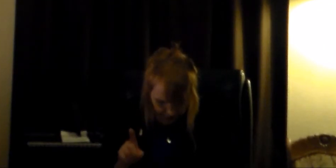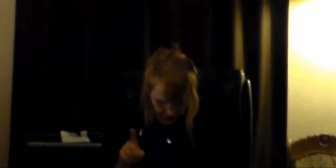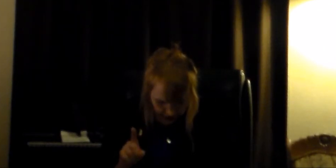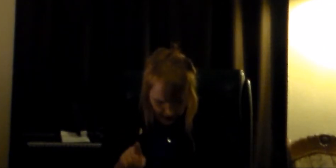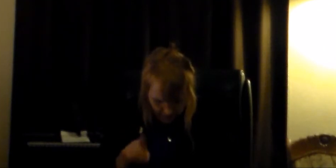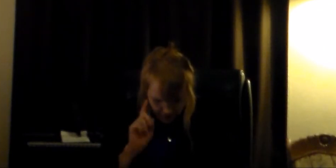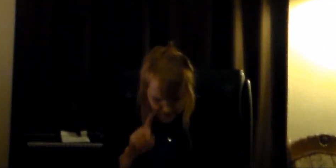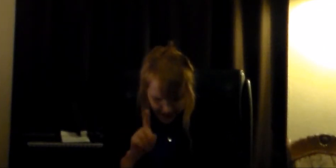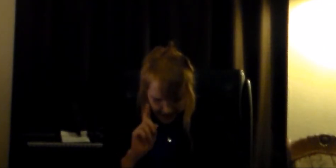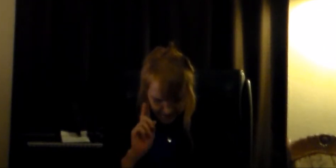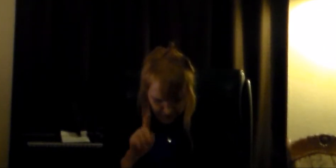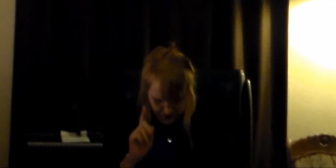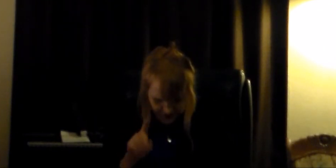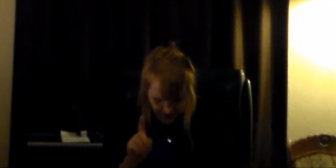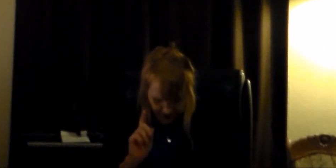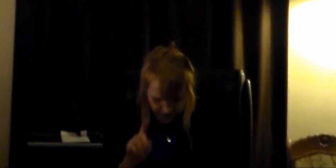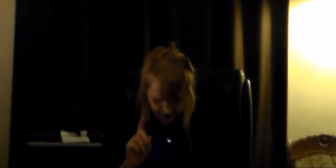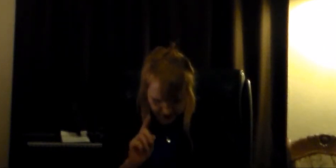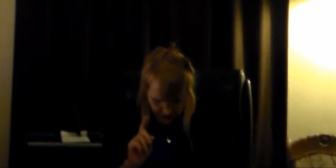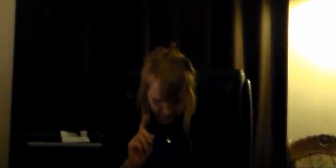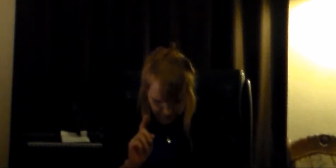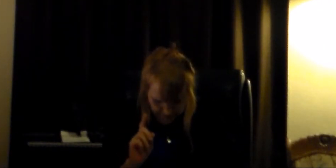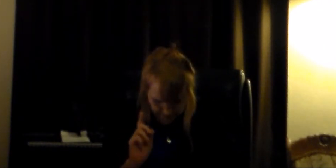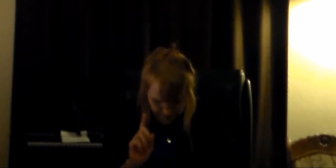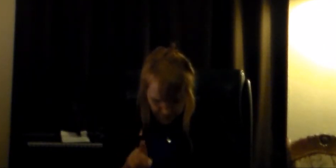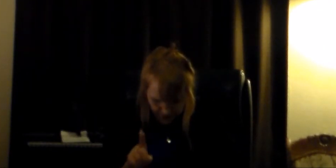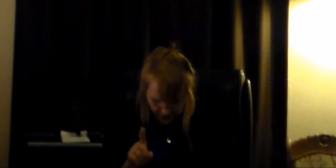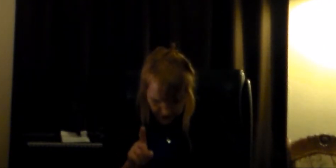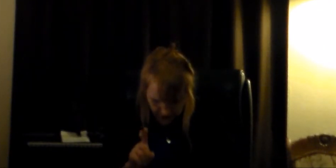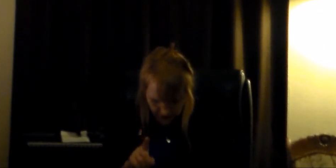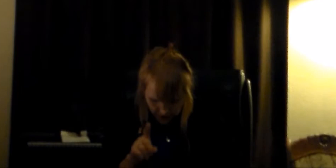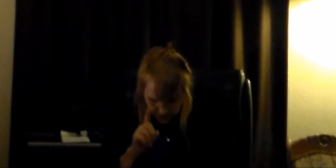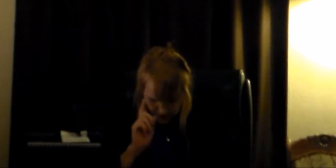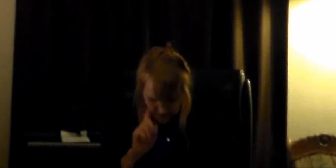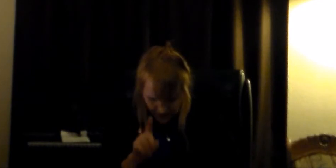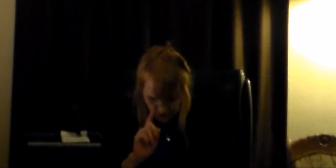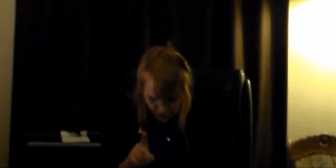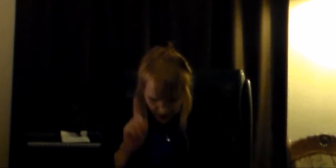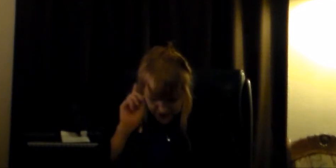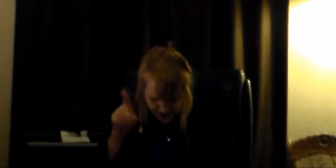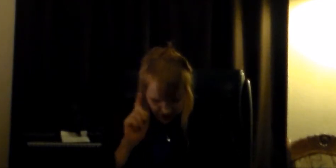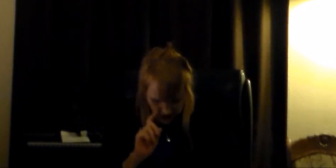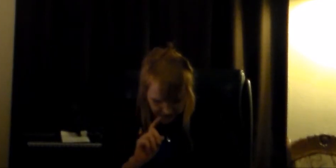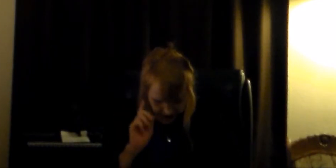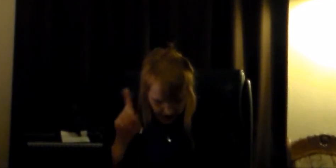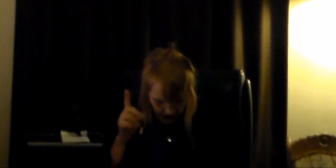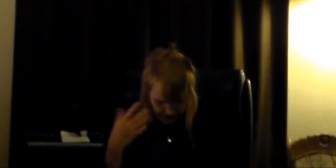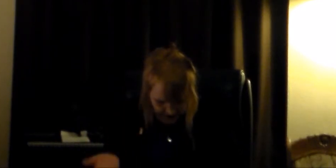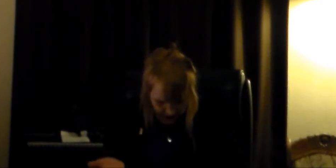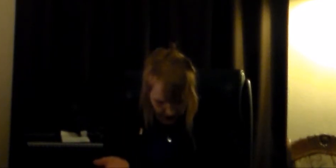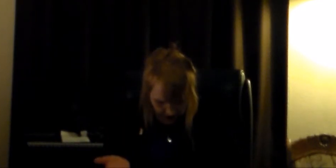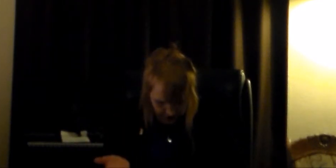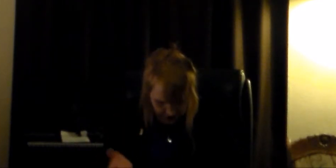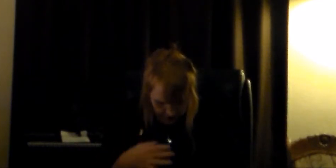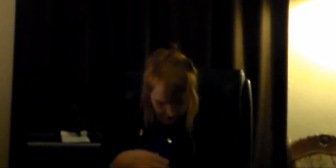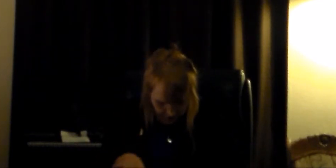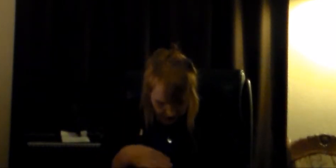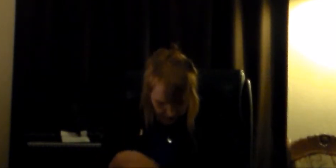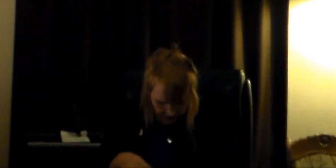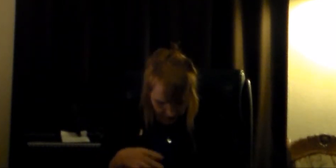angry. For a man, person's anger does not bring about the righteous life that God desires. Therefore, get rid of